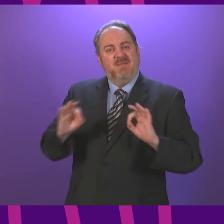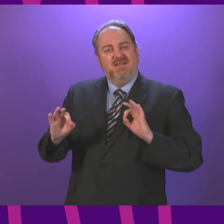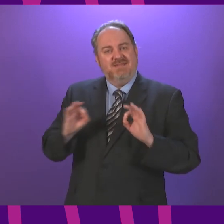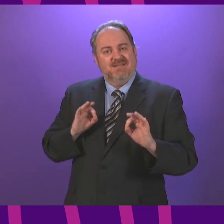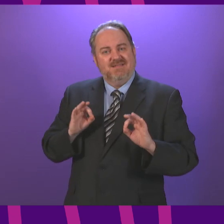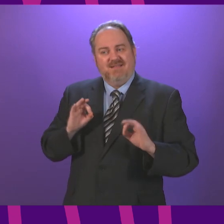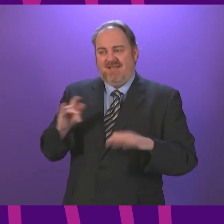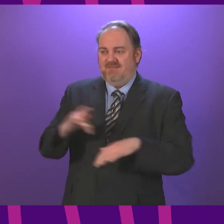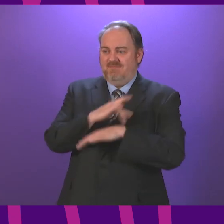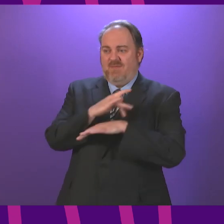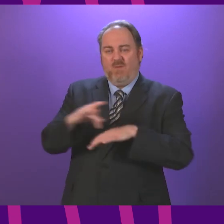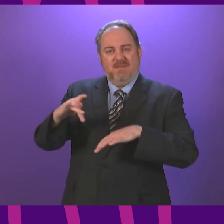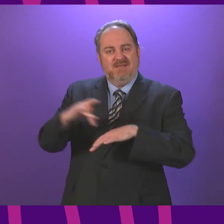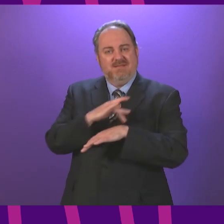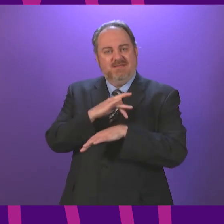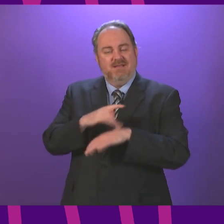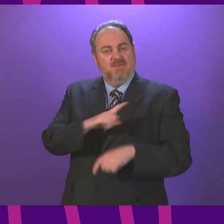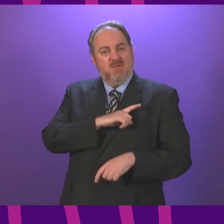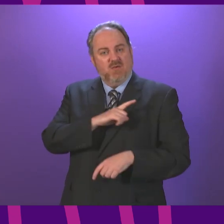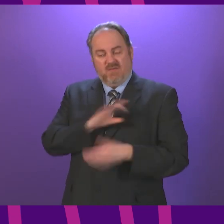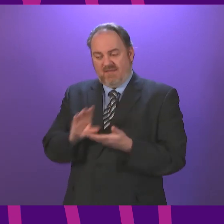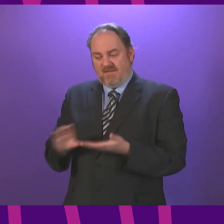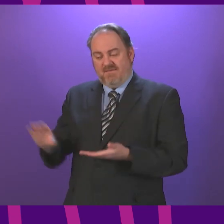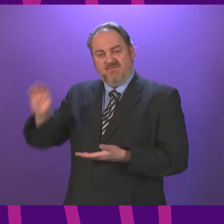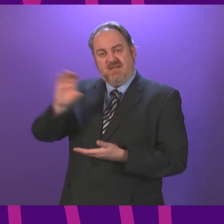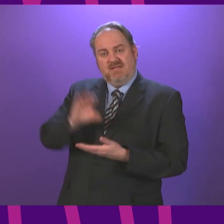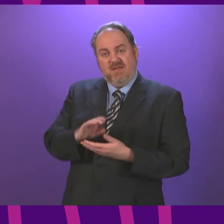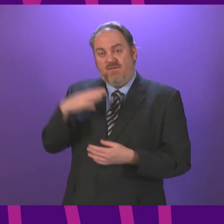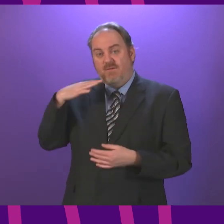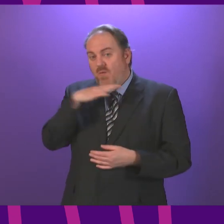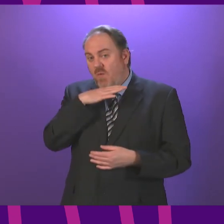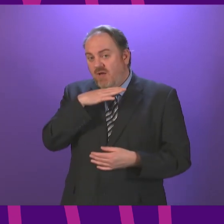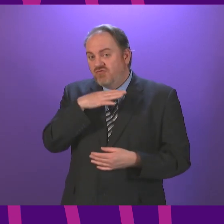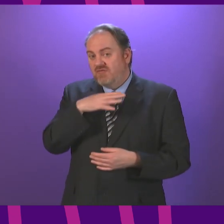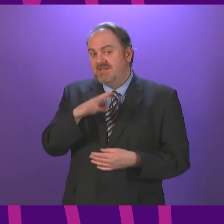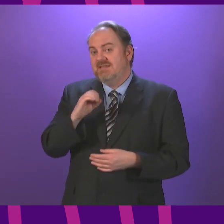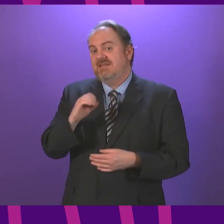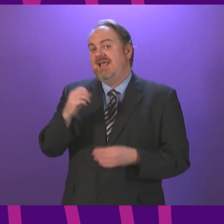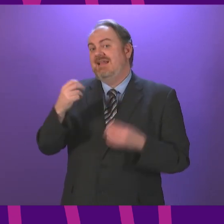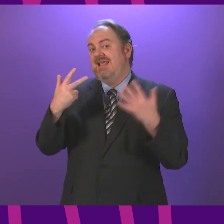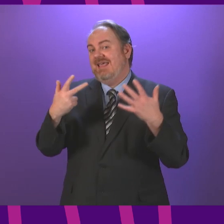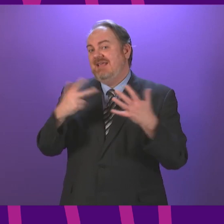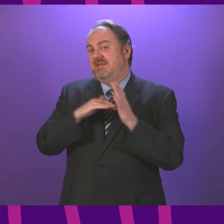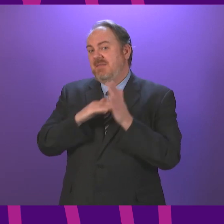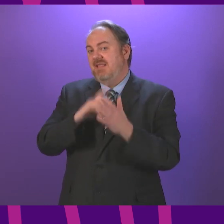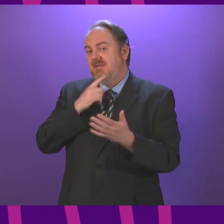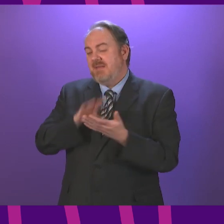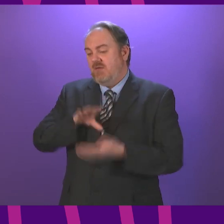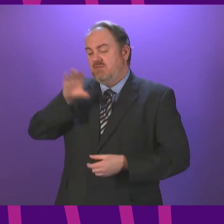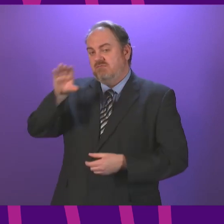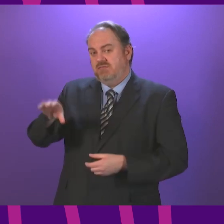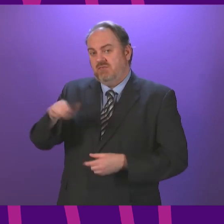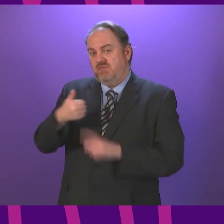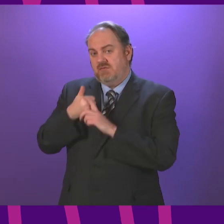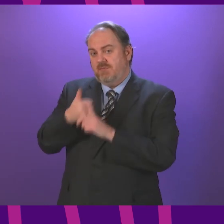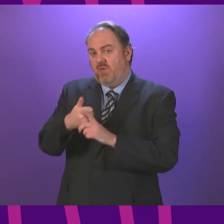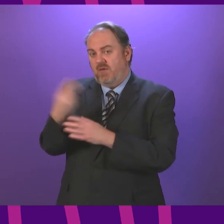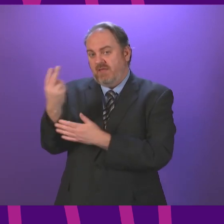yesterday's arts and culture consequentials from the additional £408 million allocated in the UK budget? First Minister.